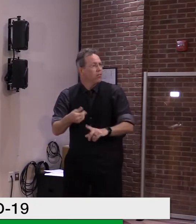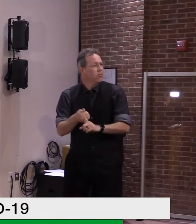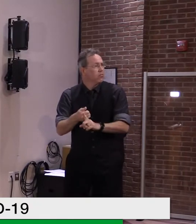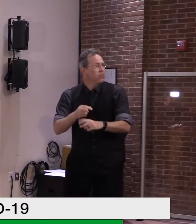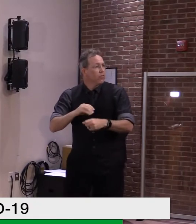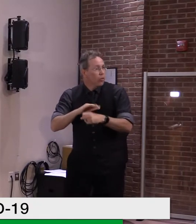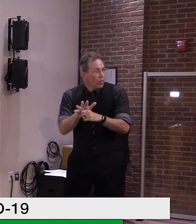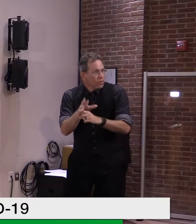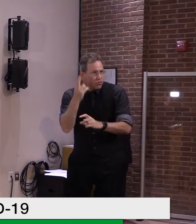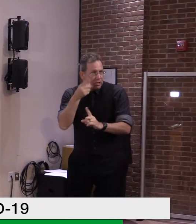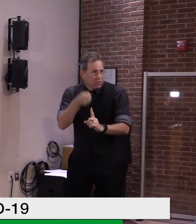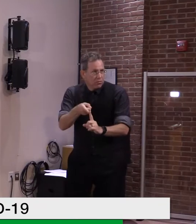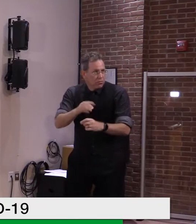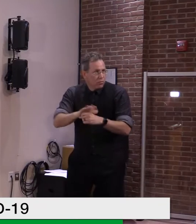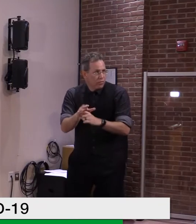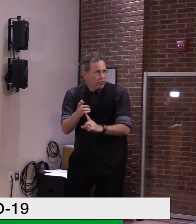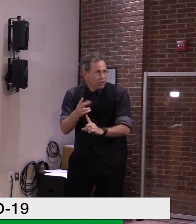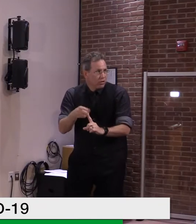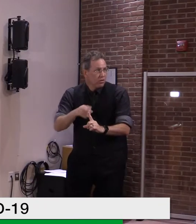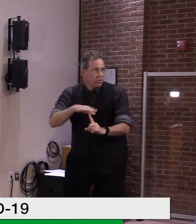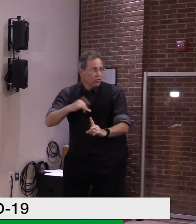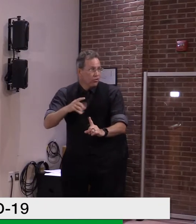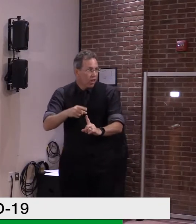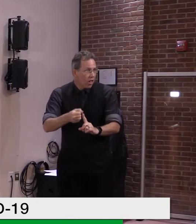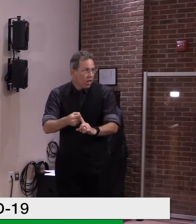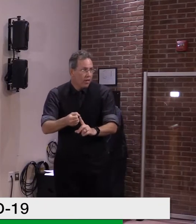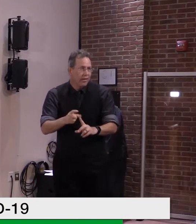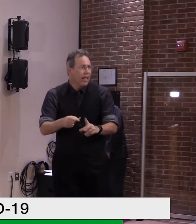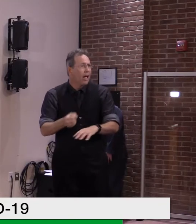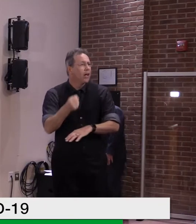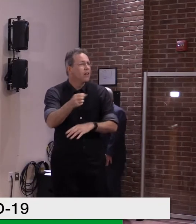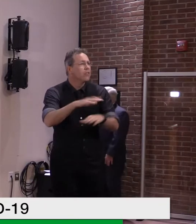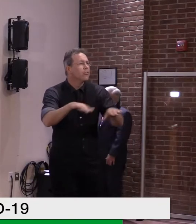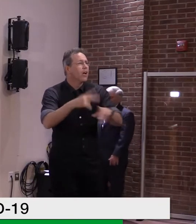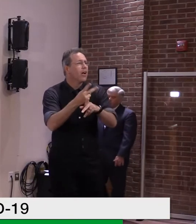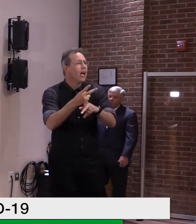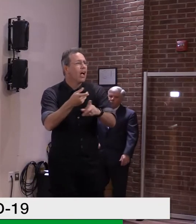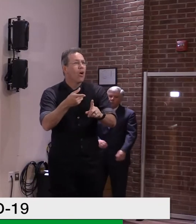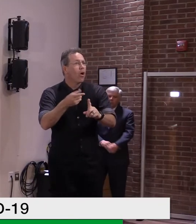closed and no longer available due to COVID, and they were